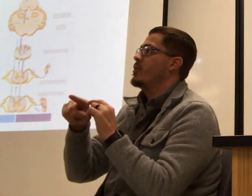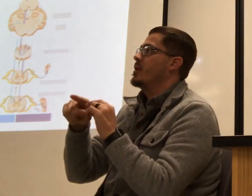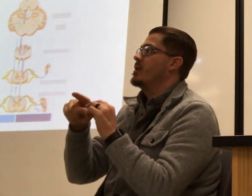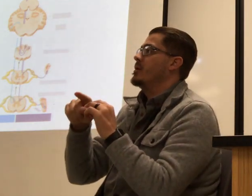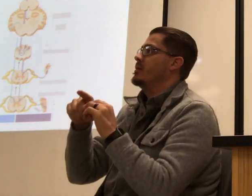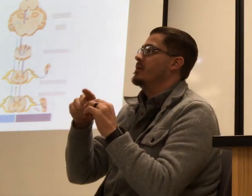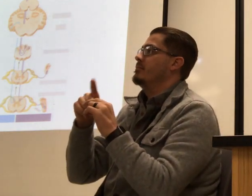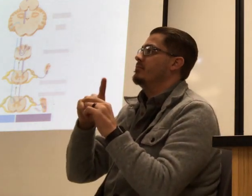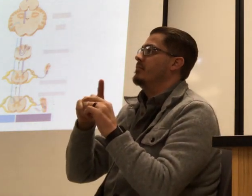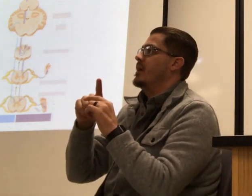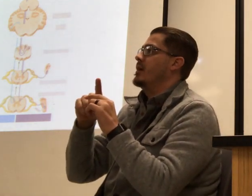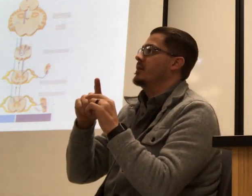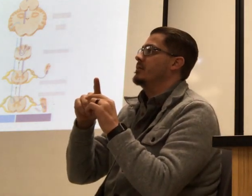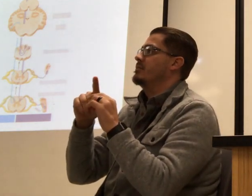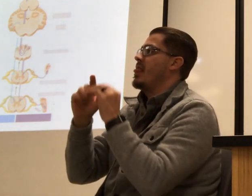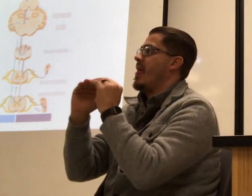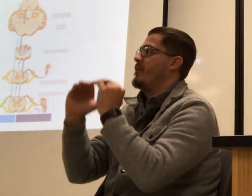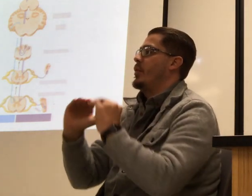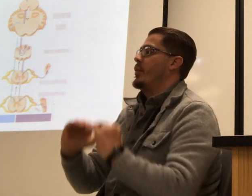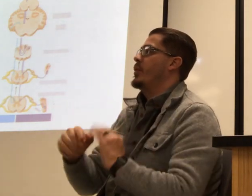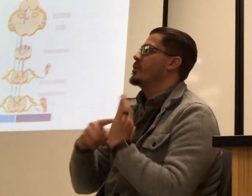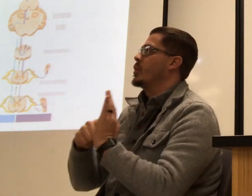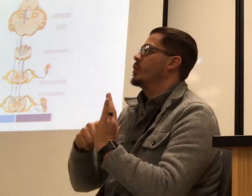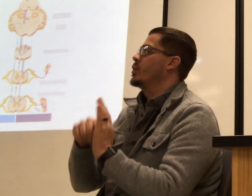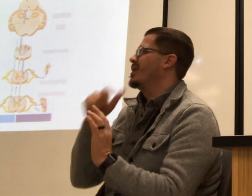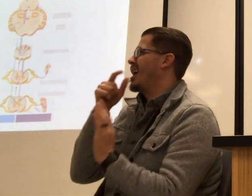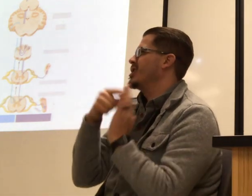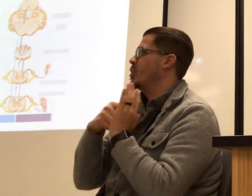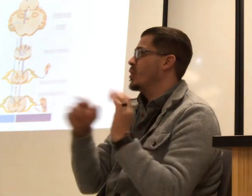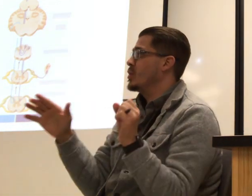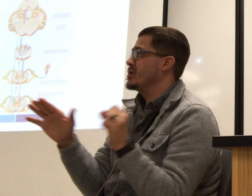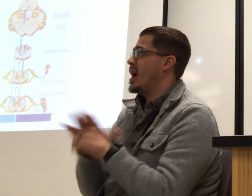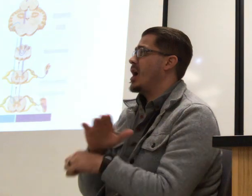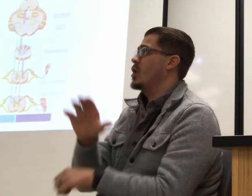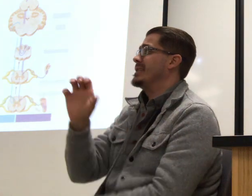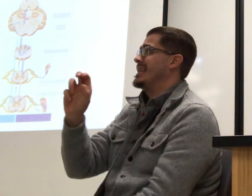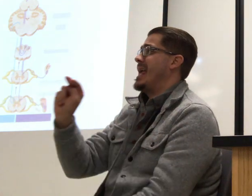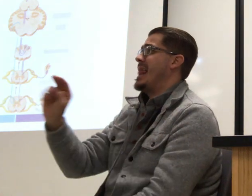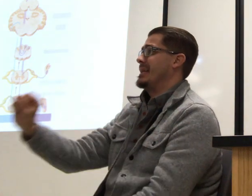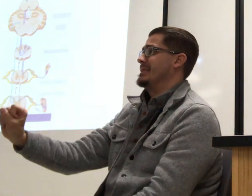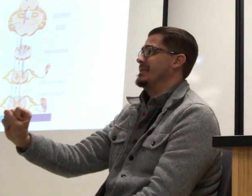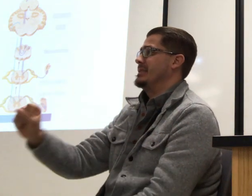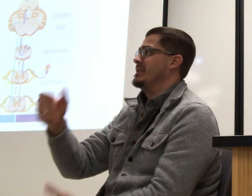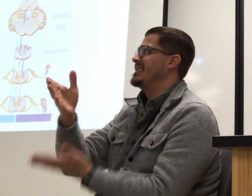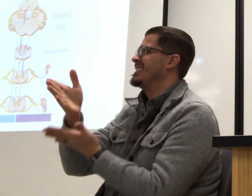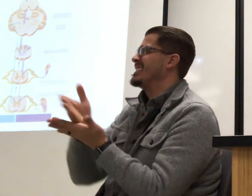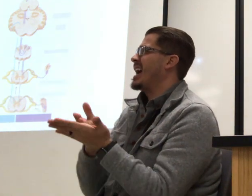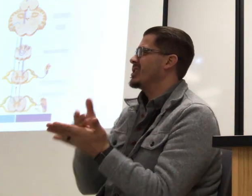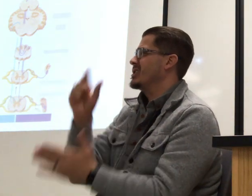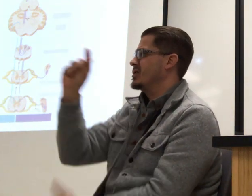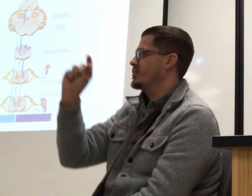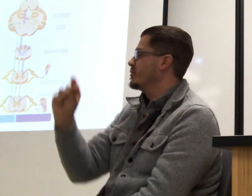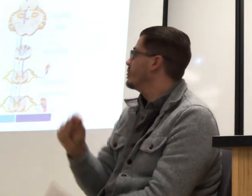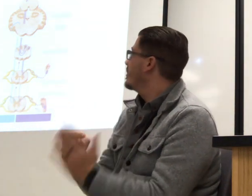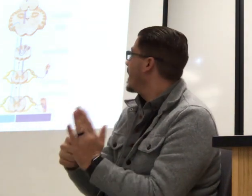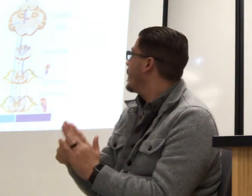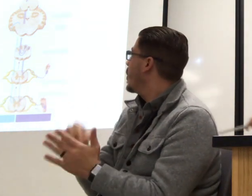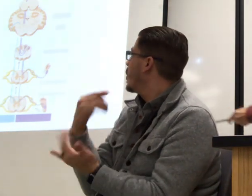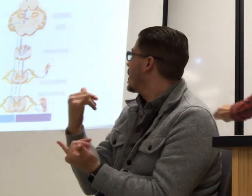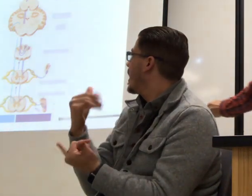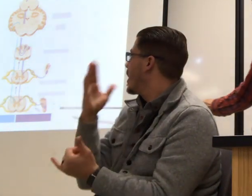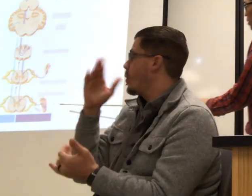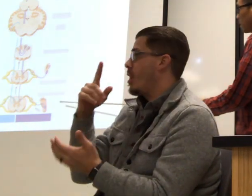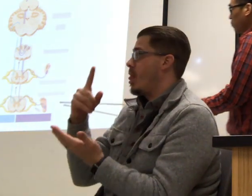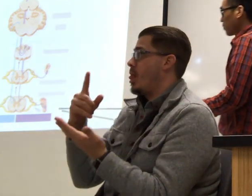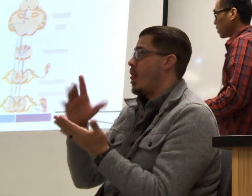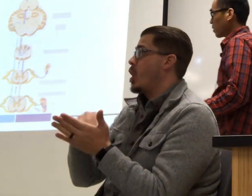you. They're not showing you the entire central nervous system, just sections of it. For example, today we're learning about